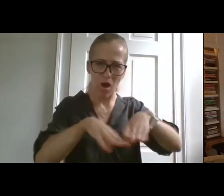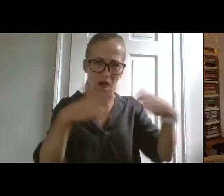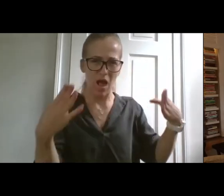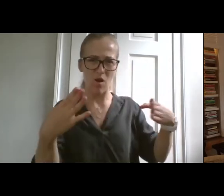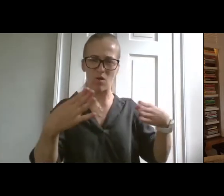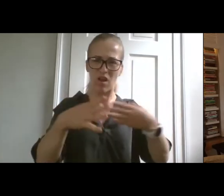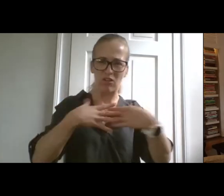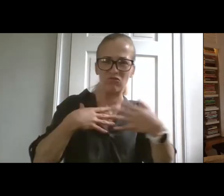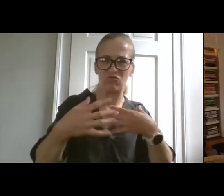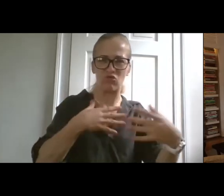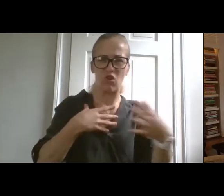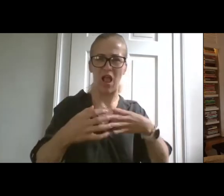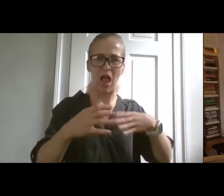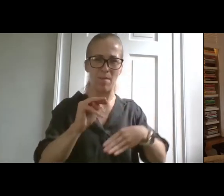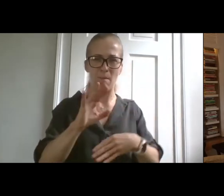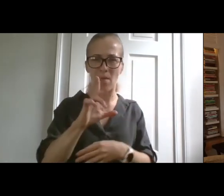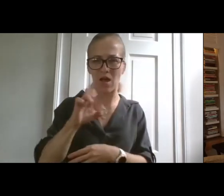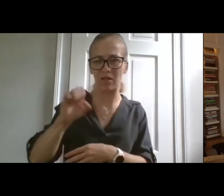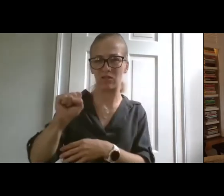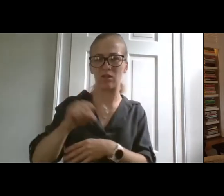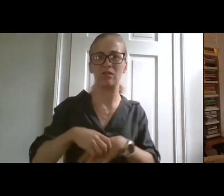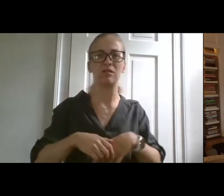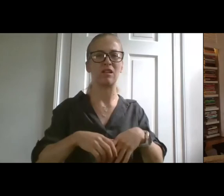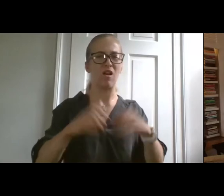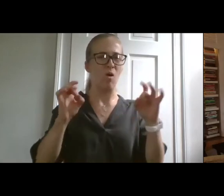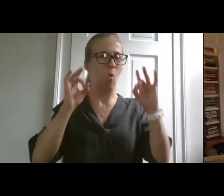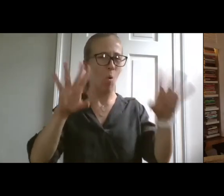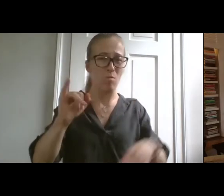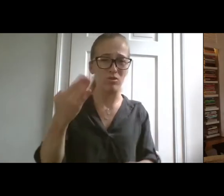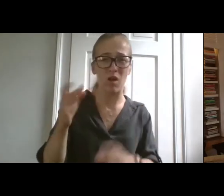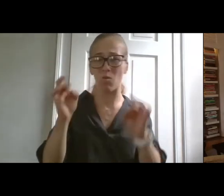muscle, groan. Horrible job, horrible boss